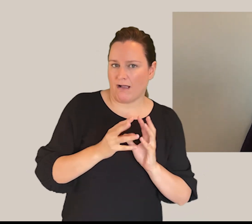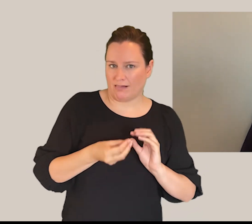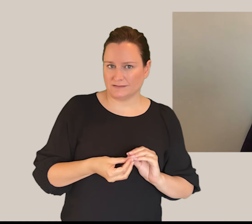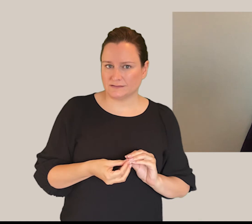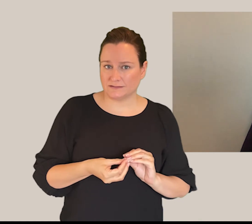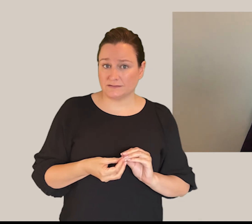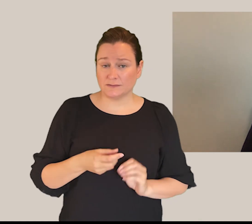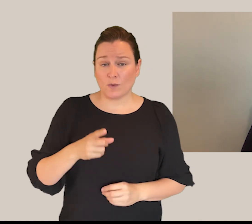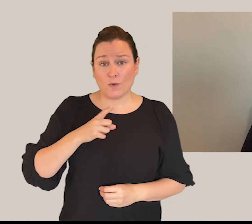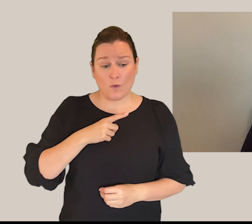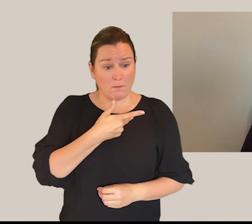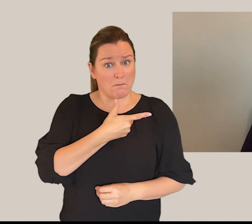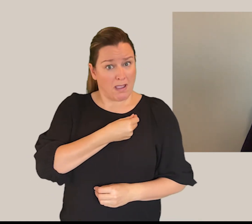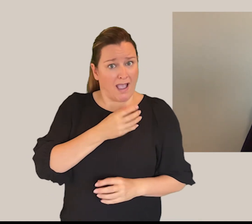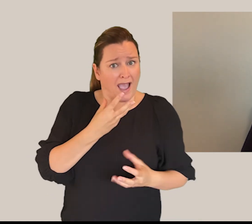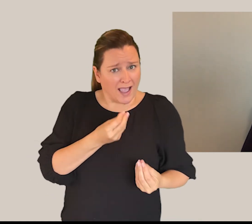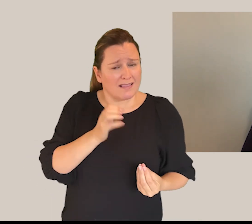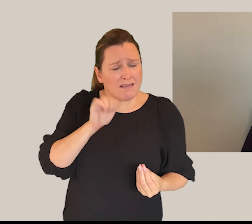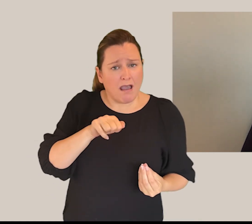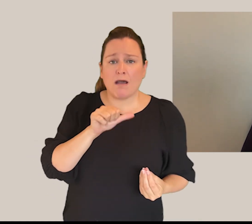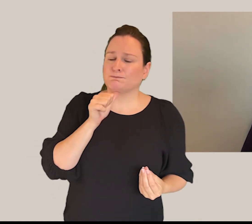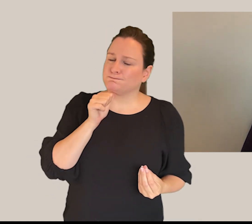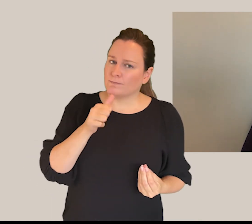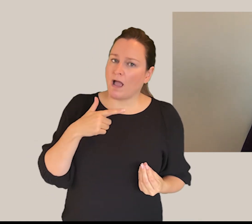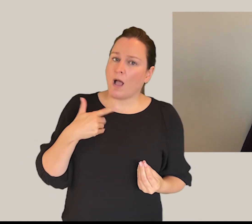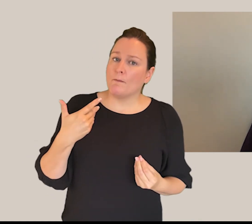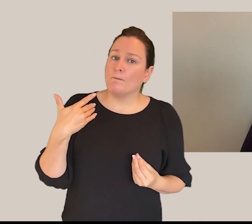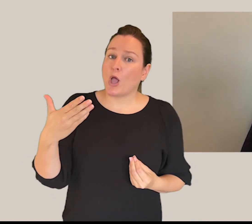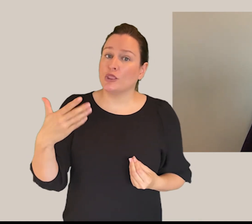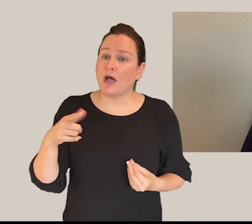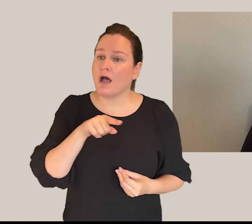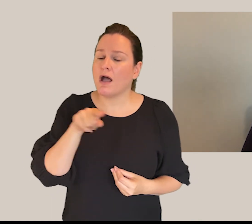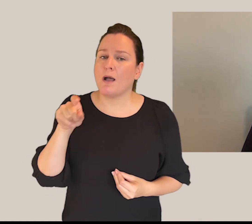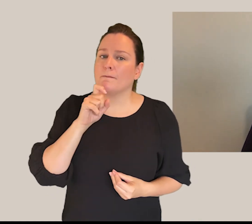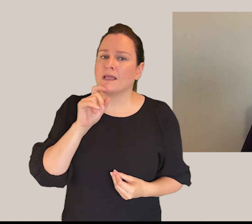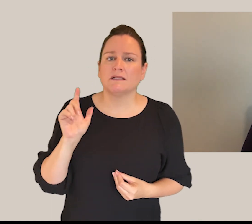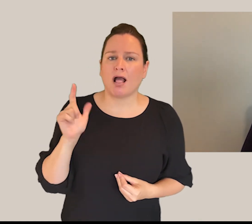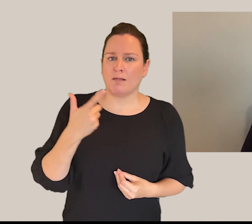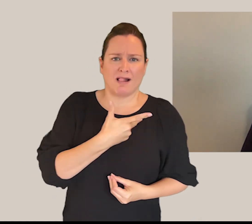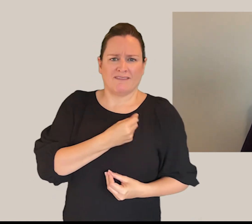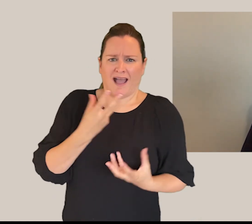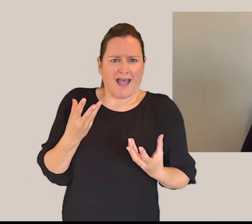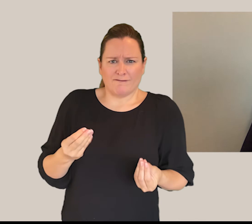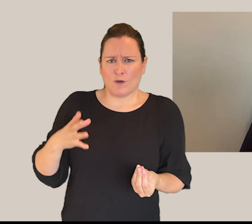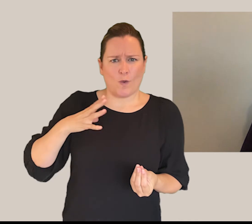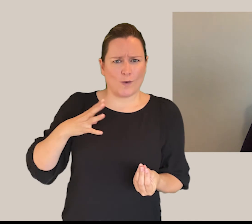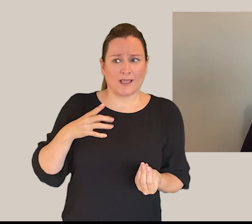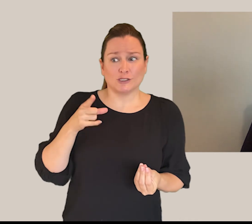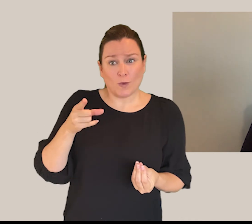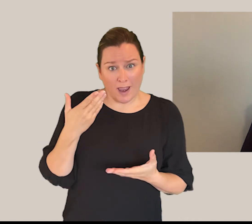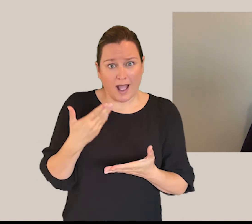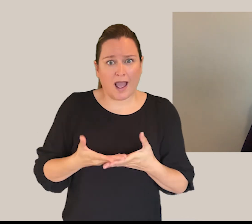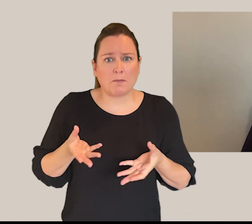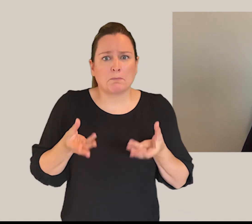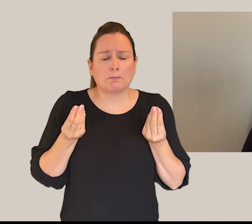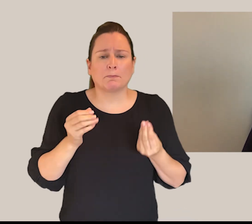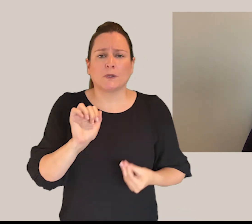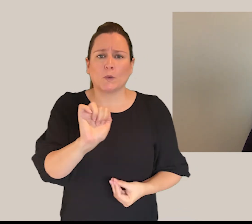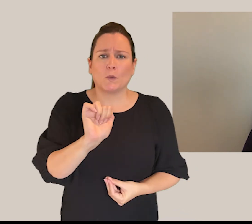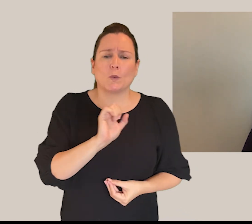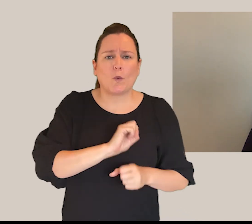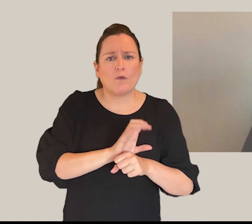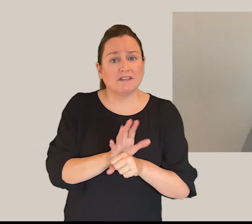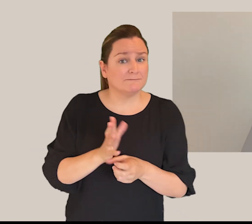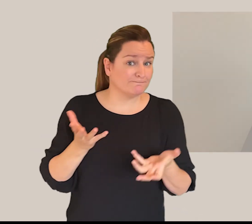for vaccinated individuals, especially whilst in public, around unvaccinated individuals who may be at risk of